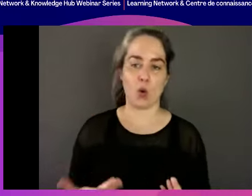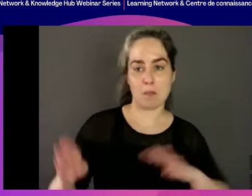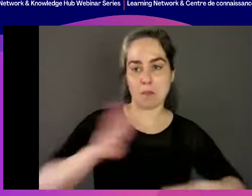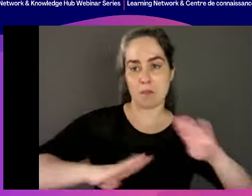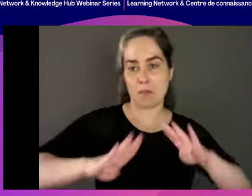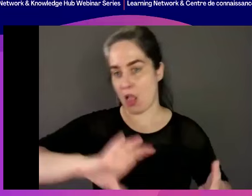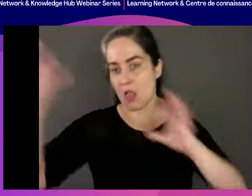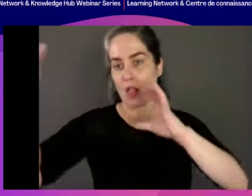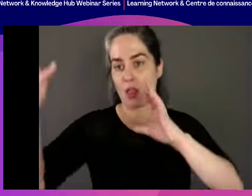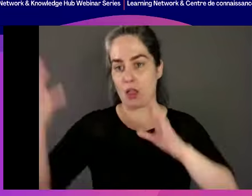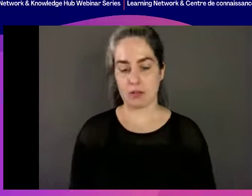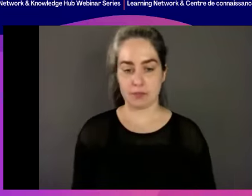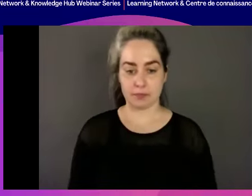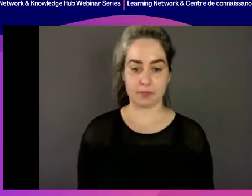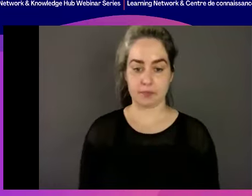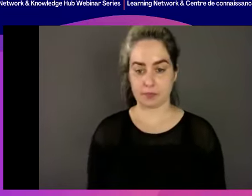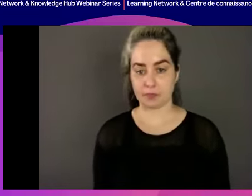youth.